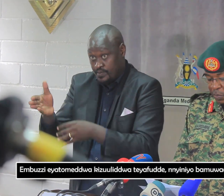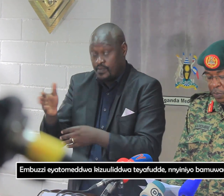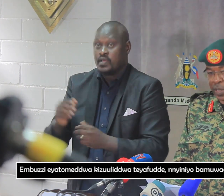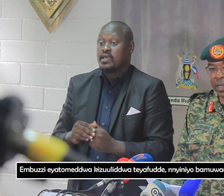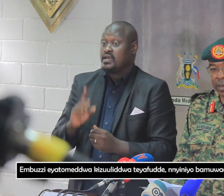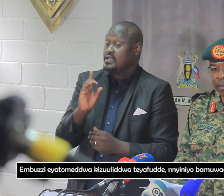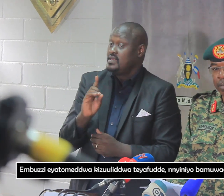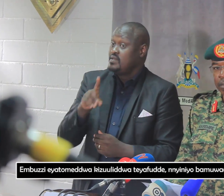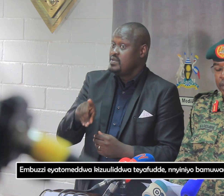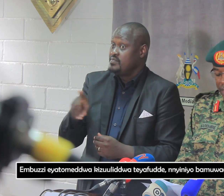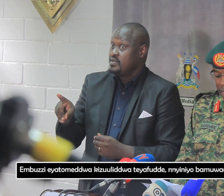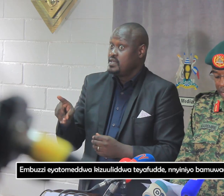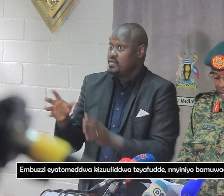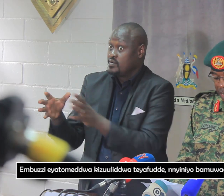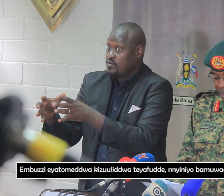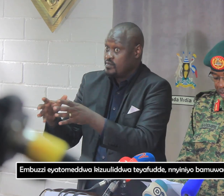DPP,